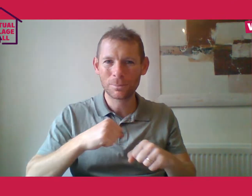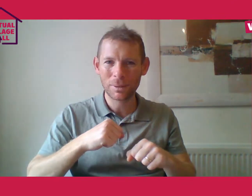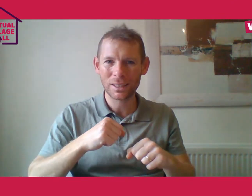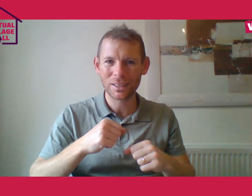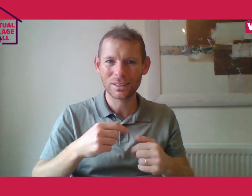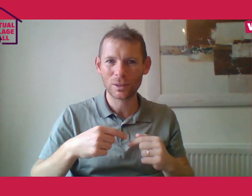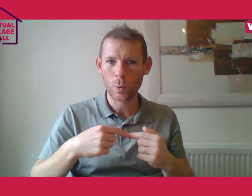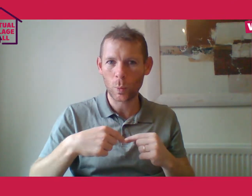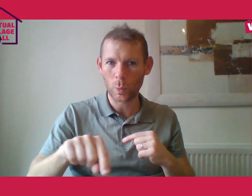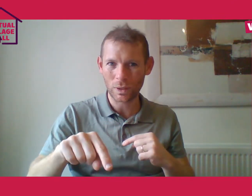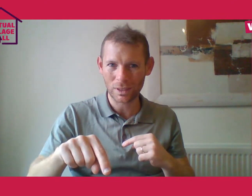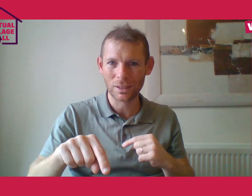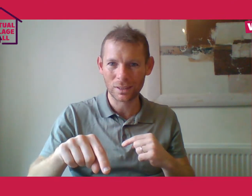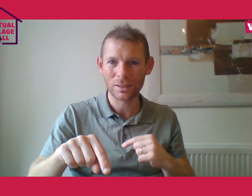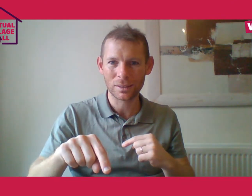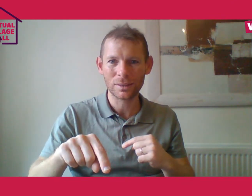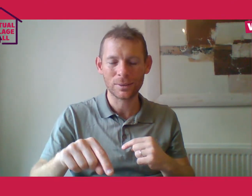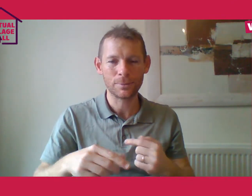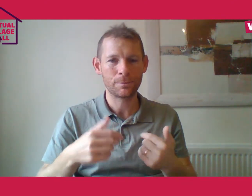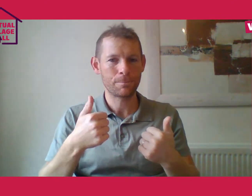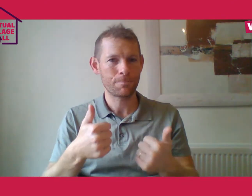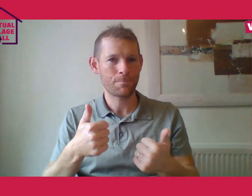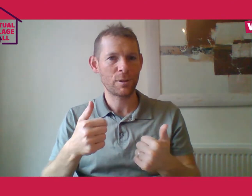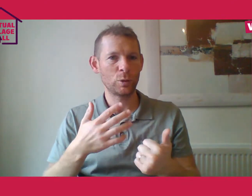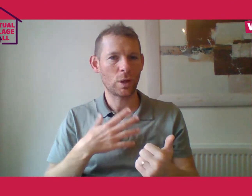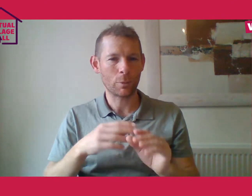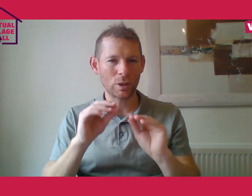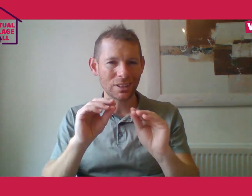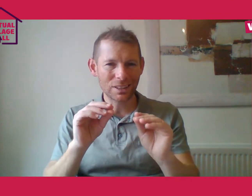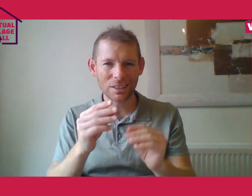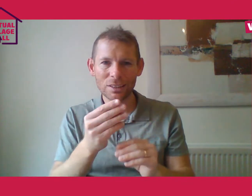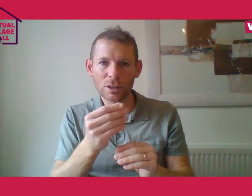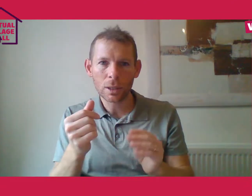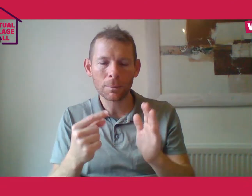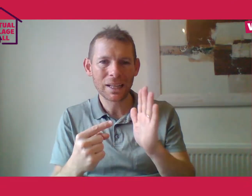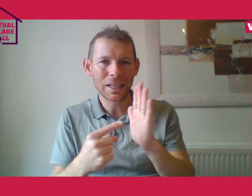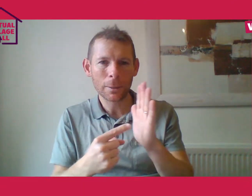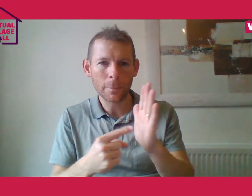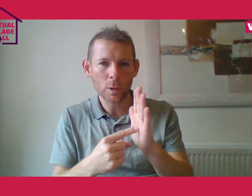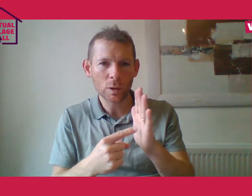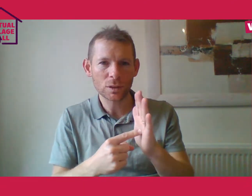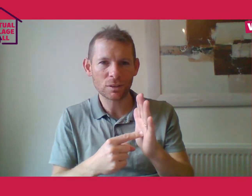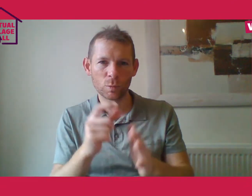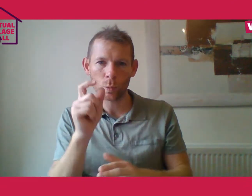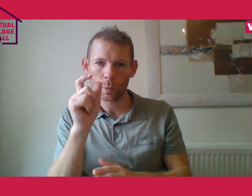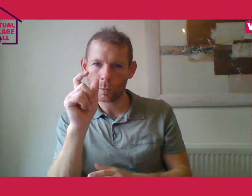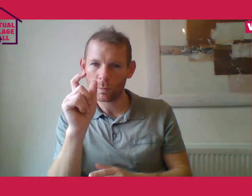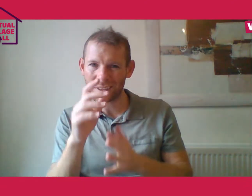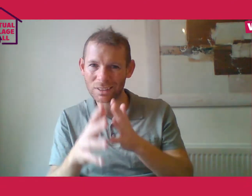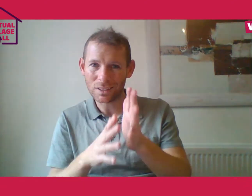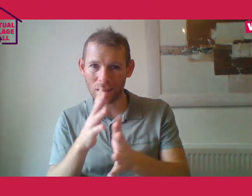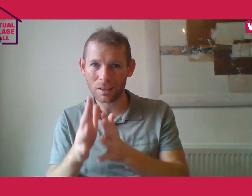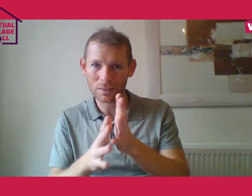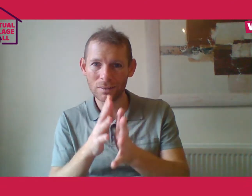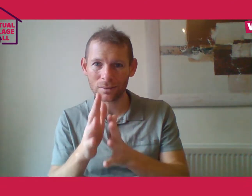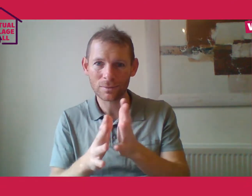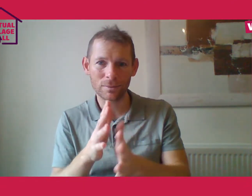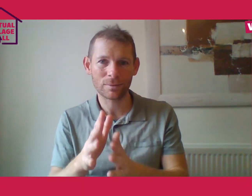So as I said, this week is Mindspace week. So I'm going to teach you some really important words or